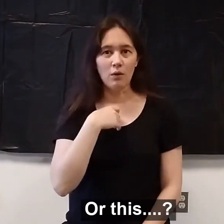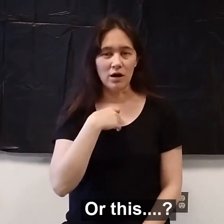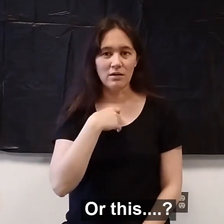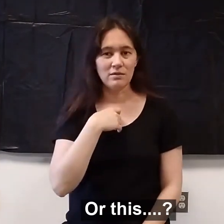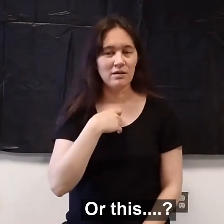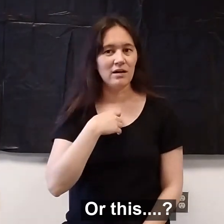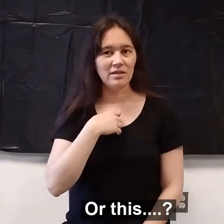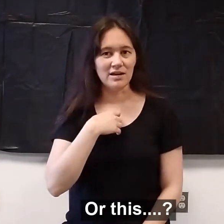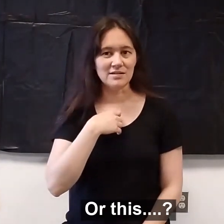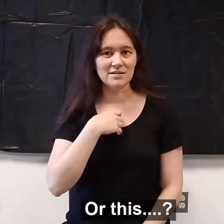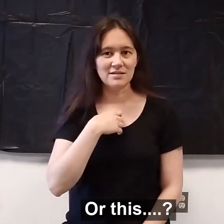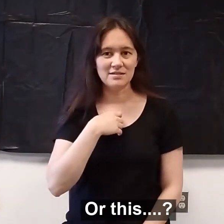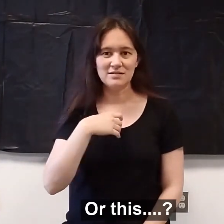or this?